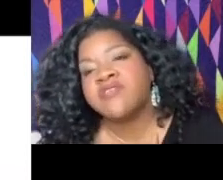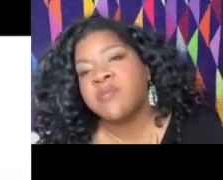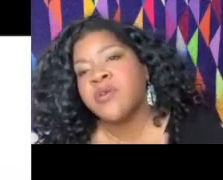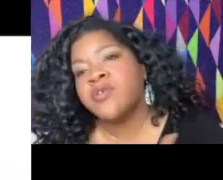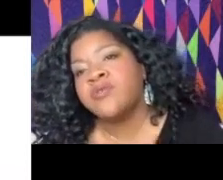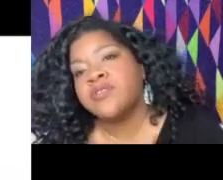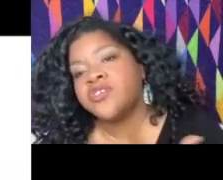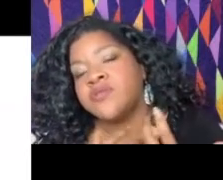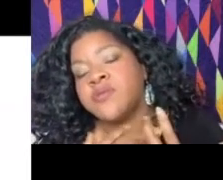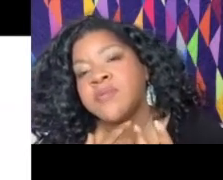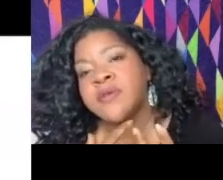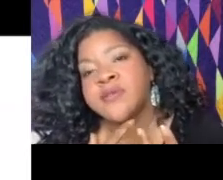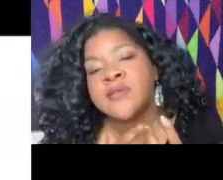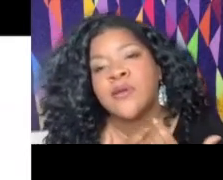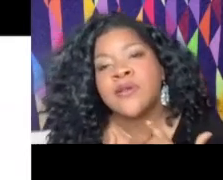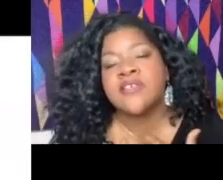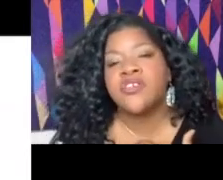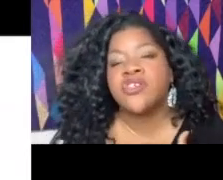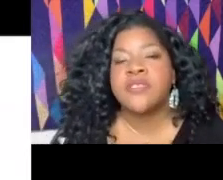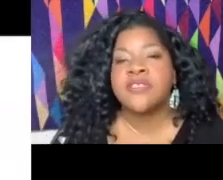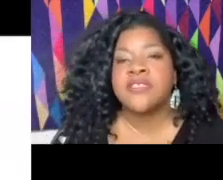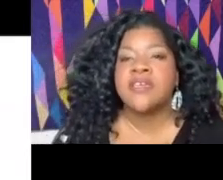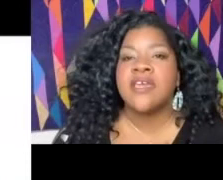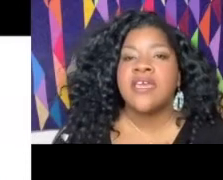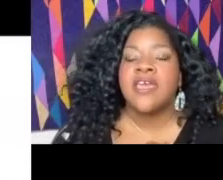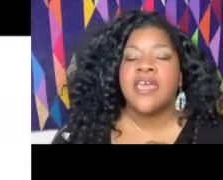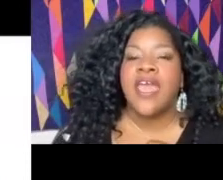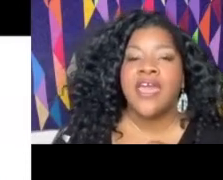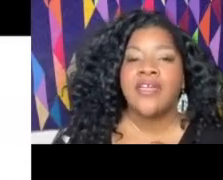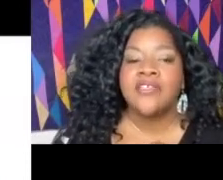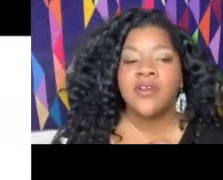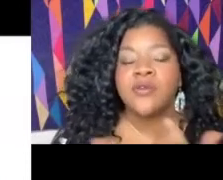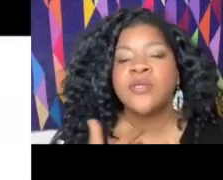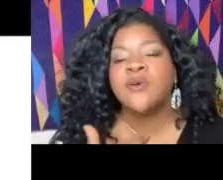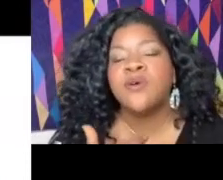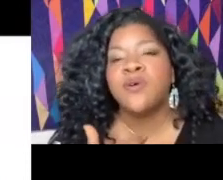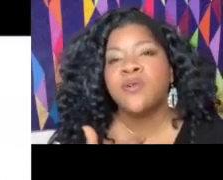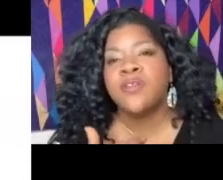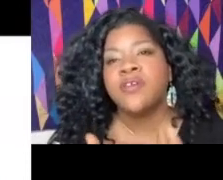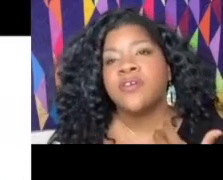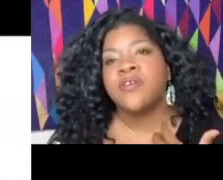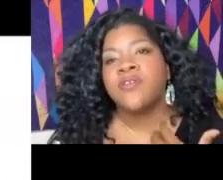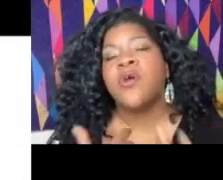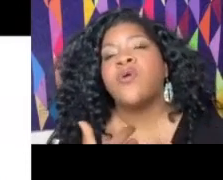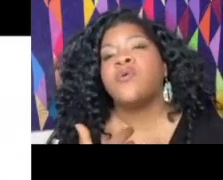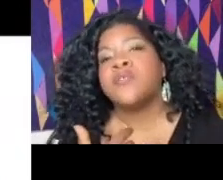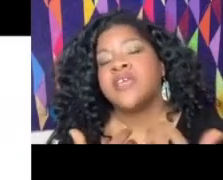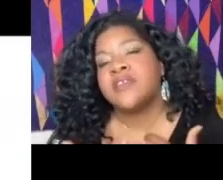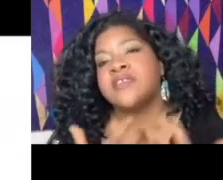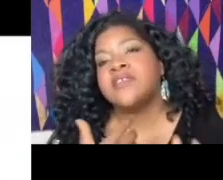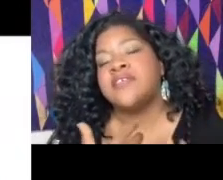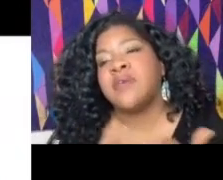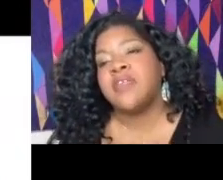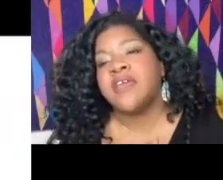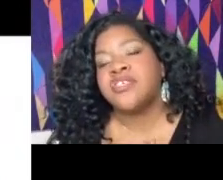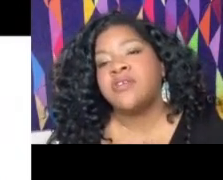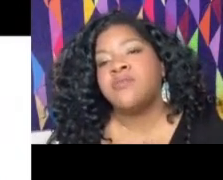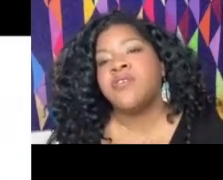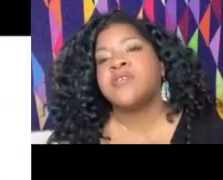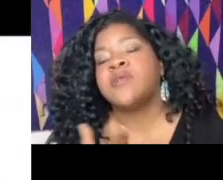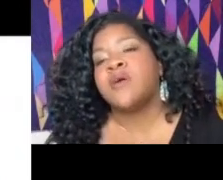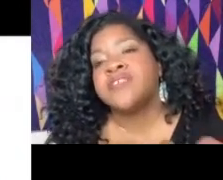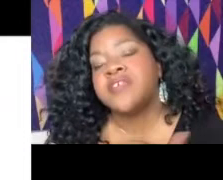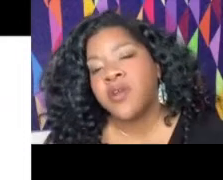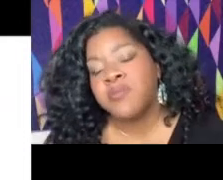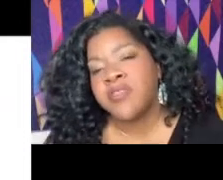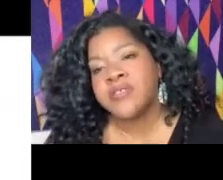most things from her youth, and she remembers the songs that she would sing, and her soul knows and is in deep connection